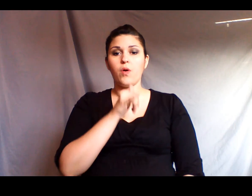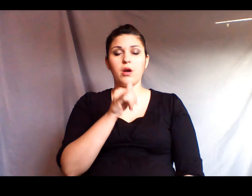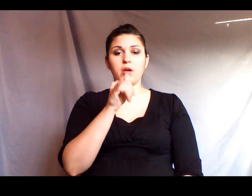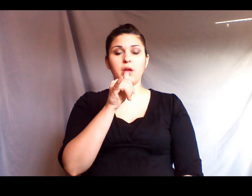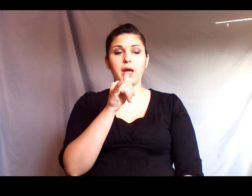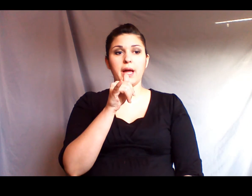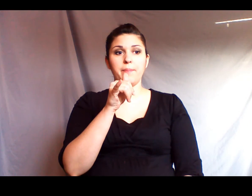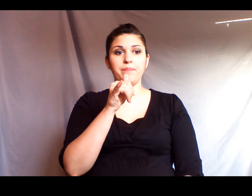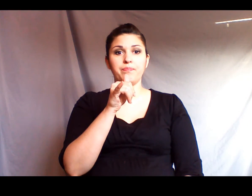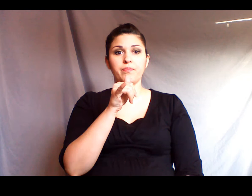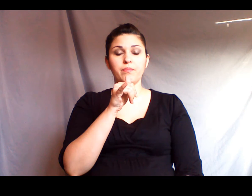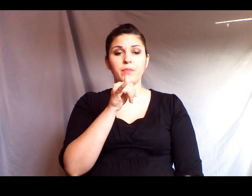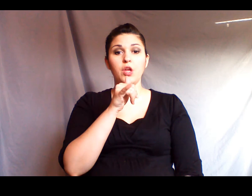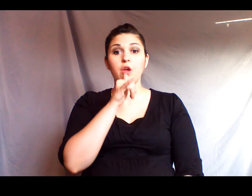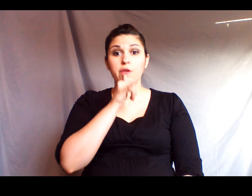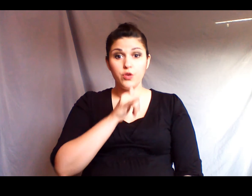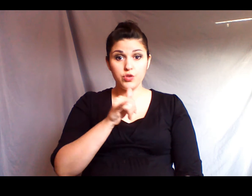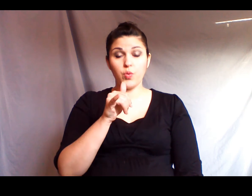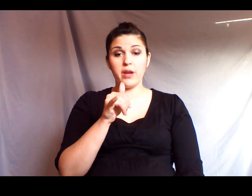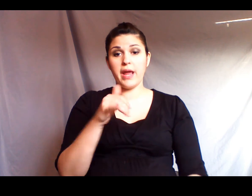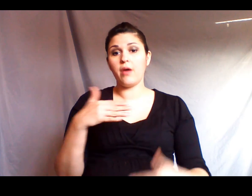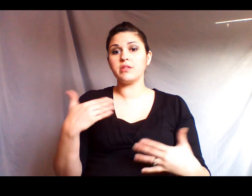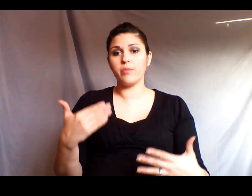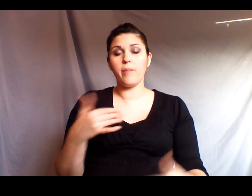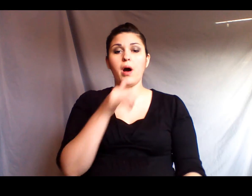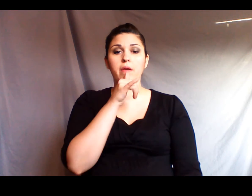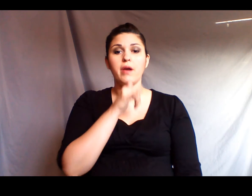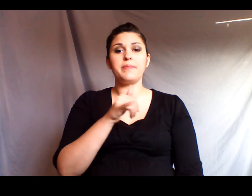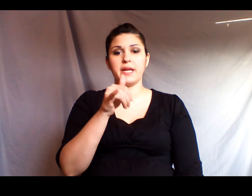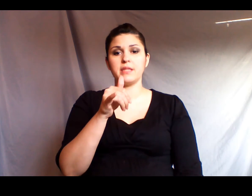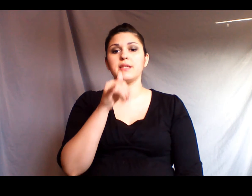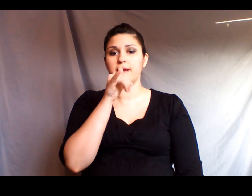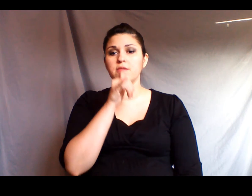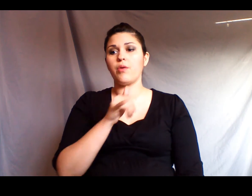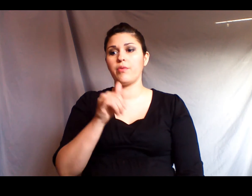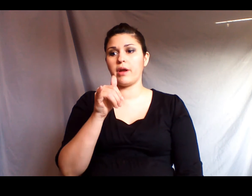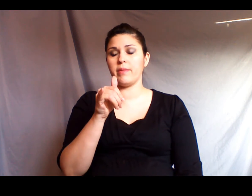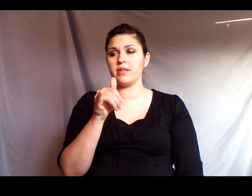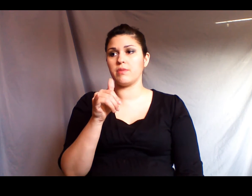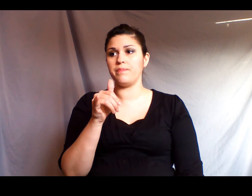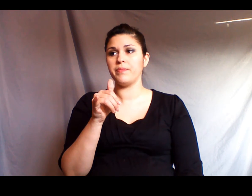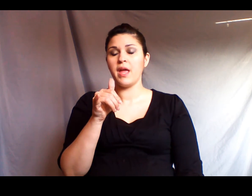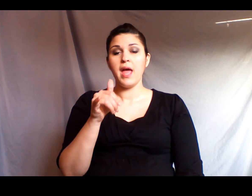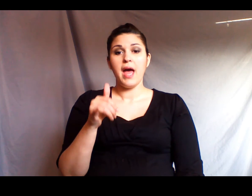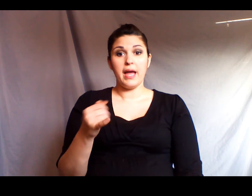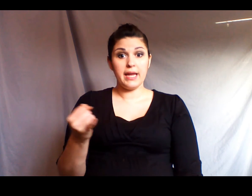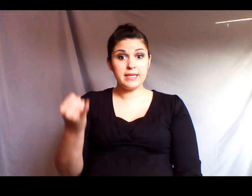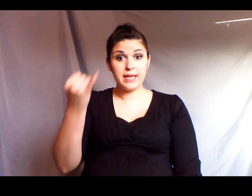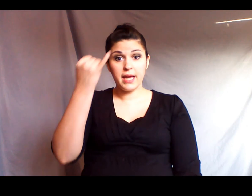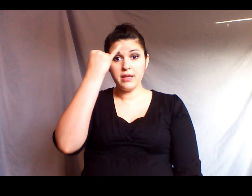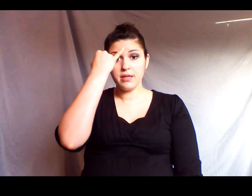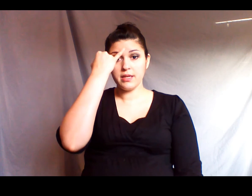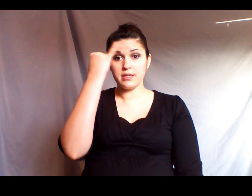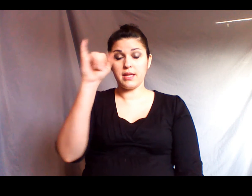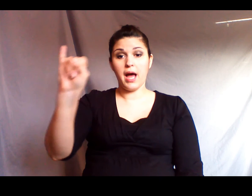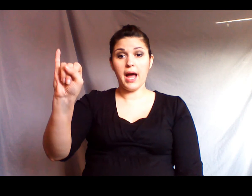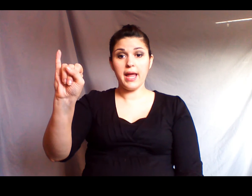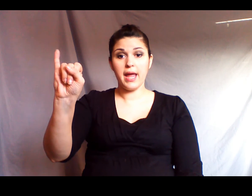more used one now. It's a more modern, updated sign, so I would recommend this one. India is I hand,